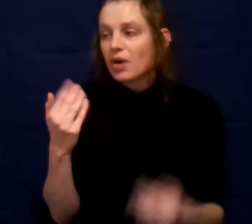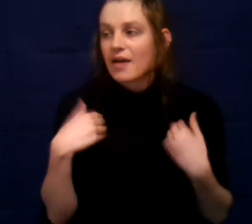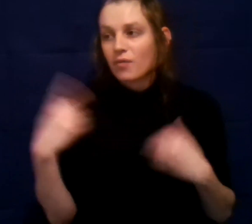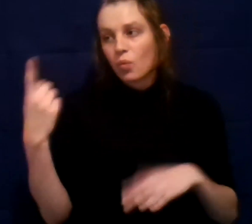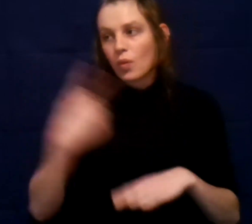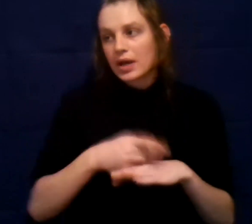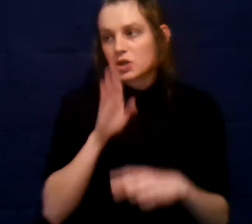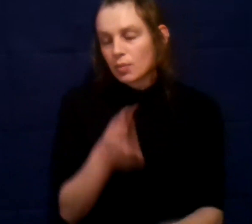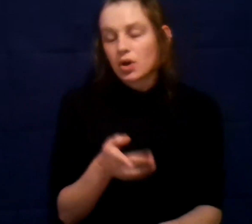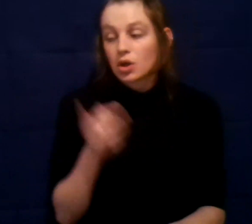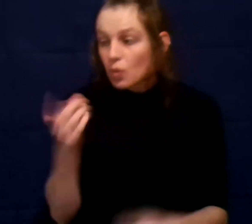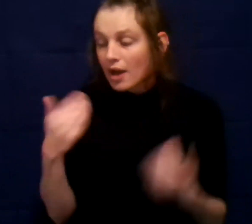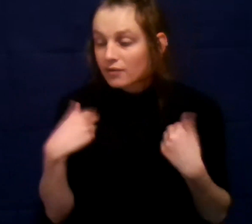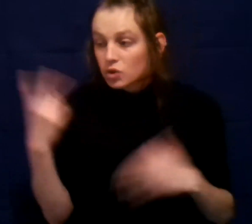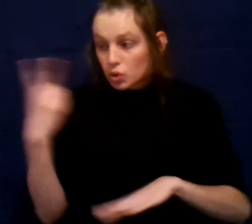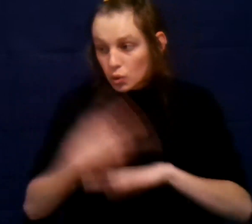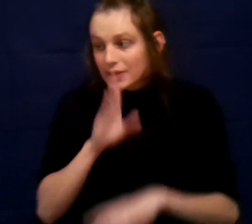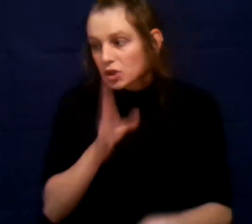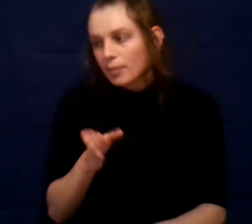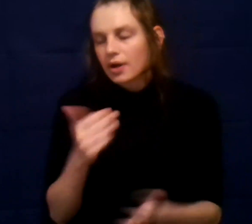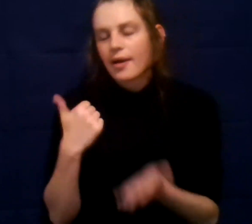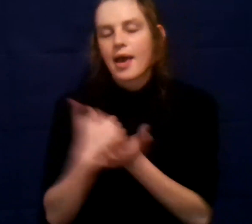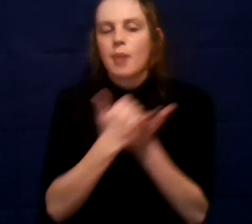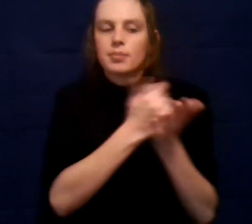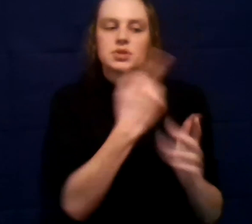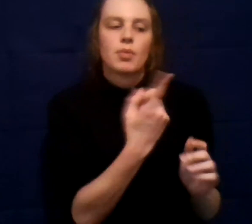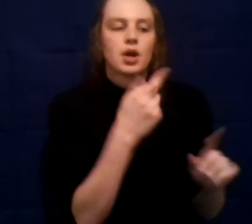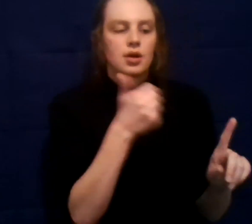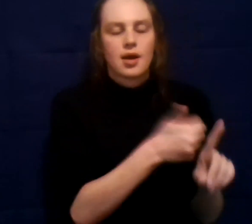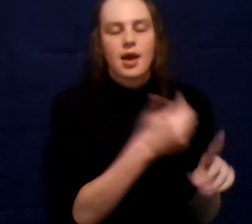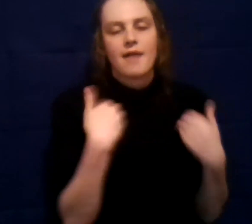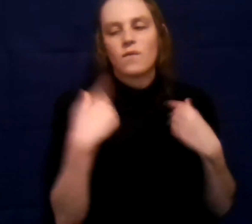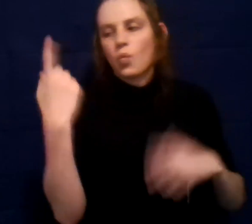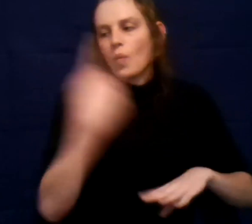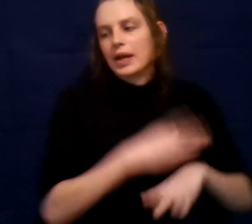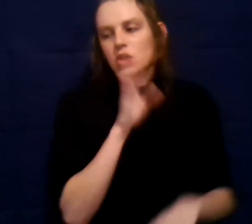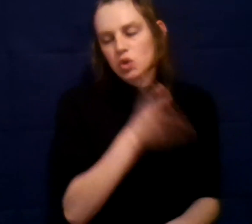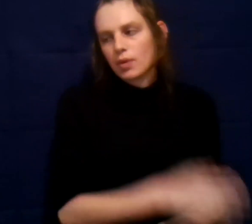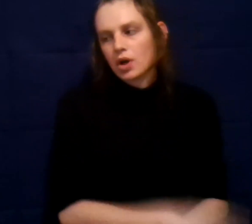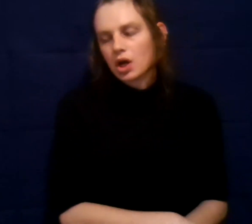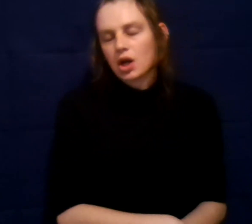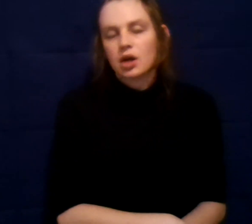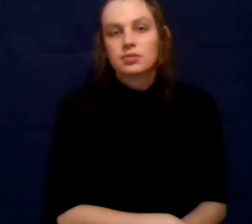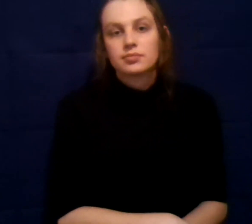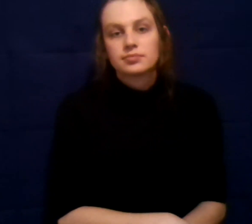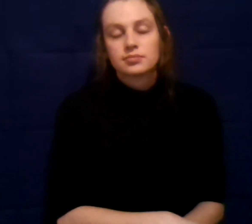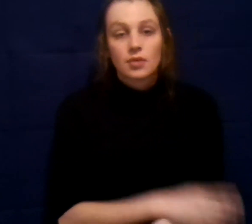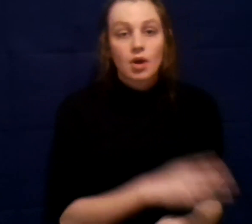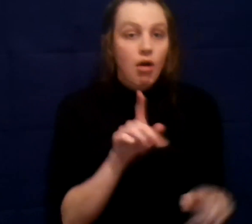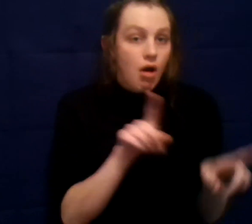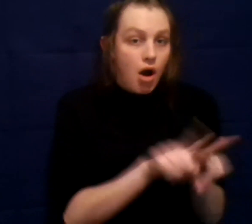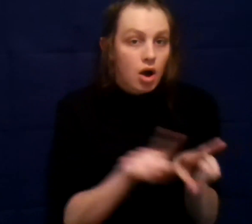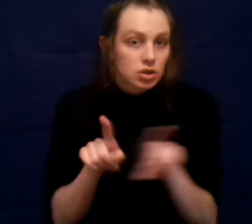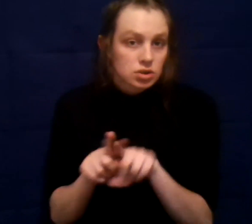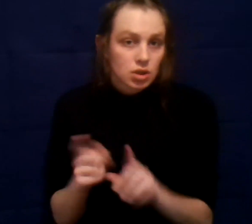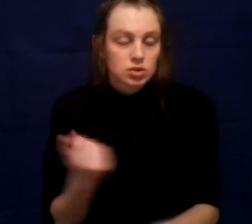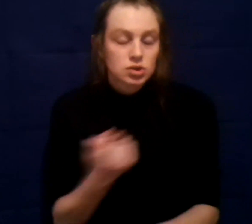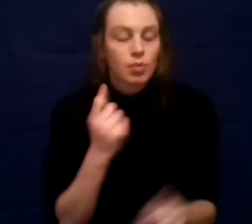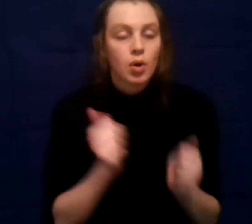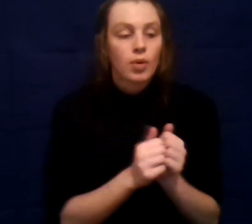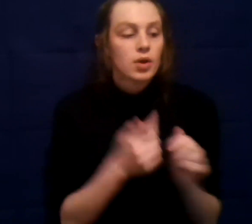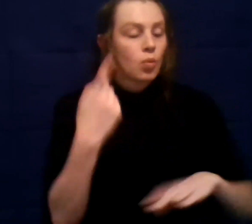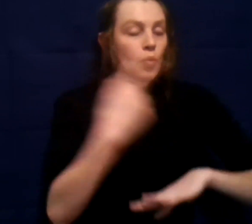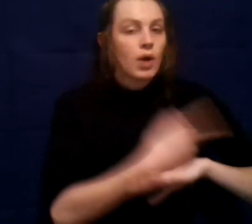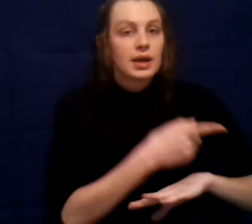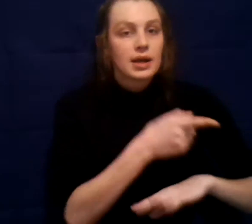you can help somebody with 1 day. And it's totally the other way around too. Like somebody with 1 day always